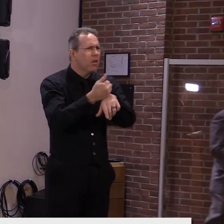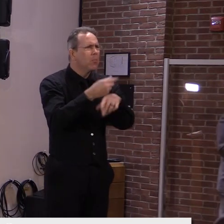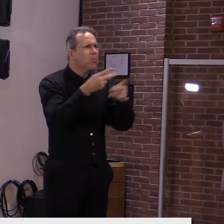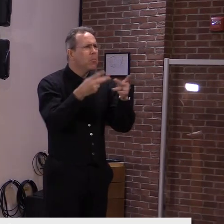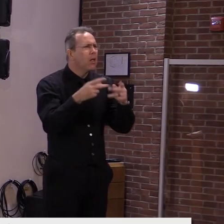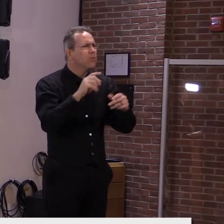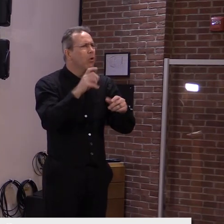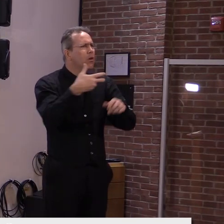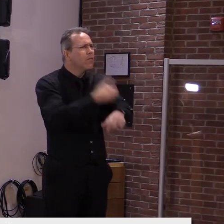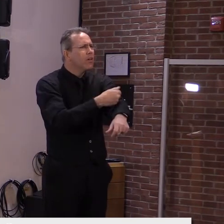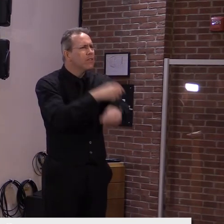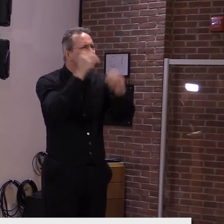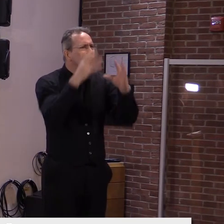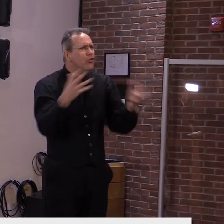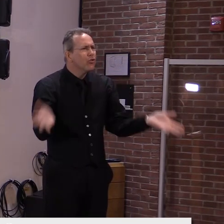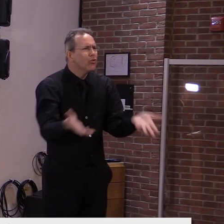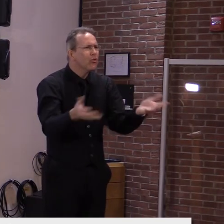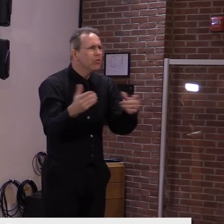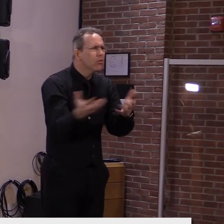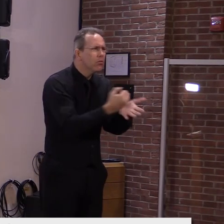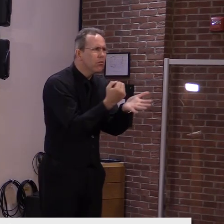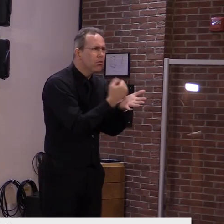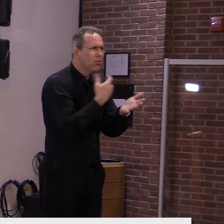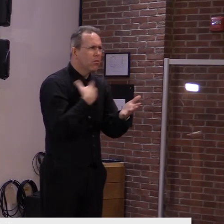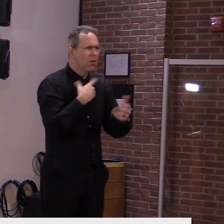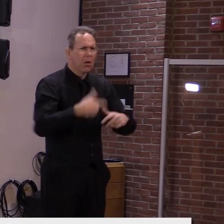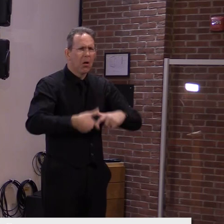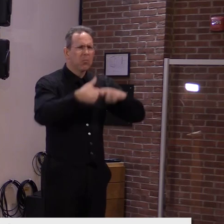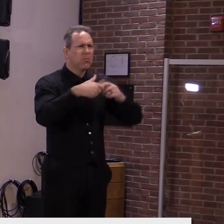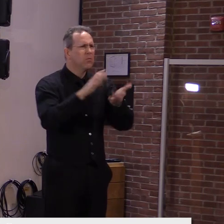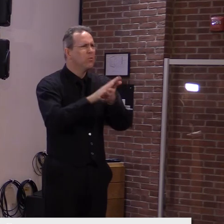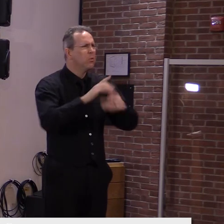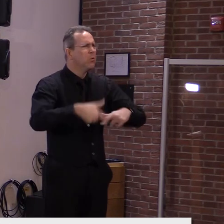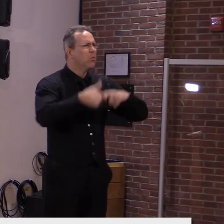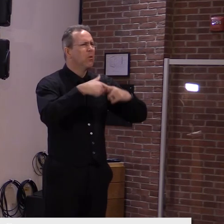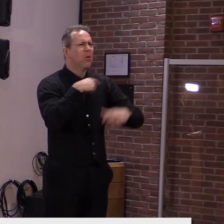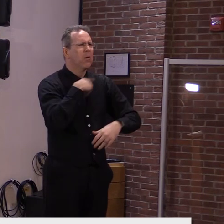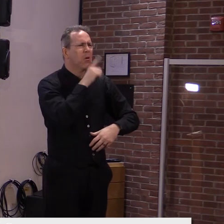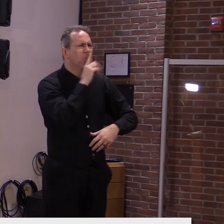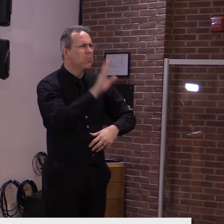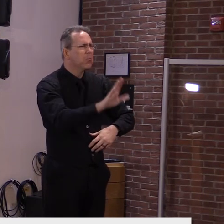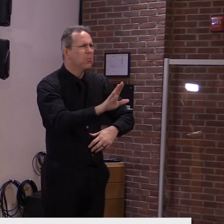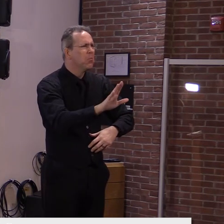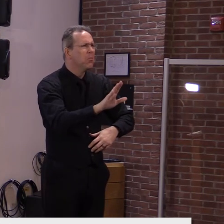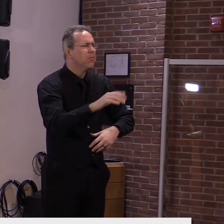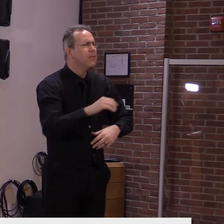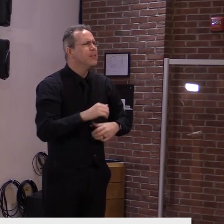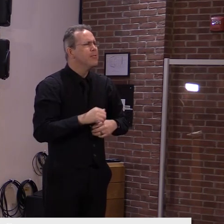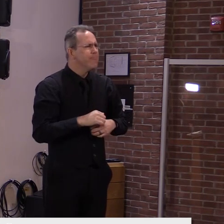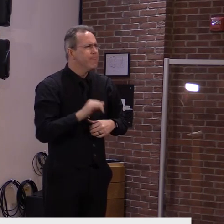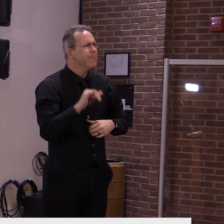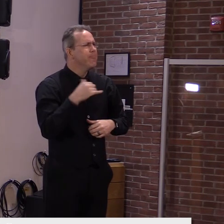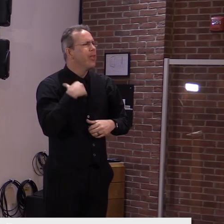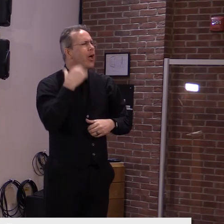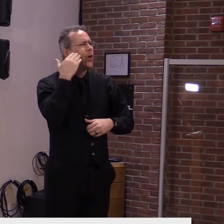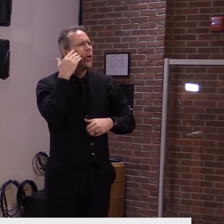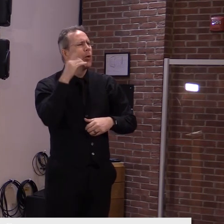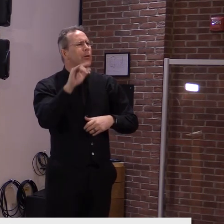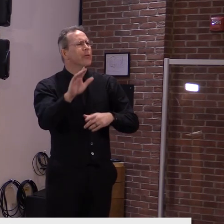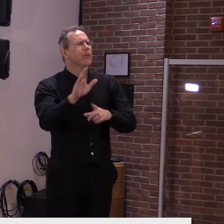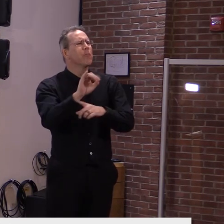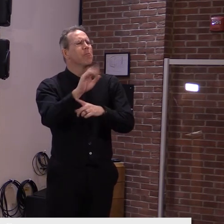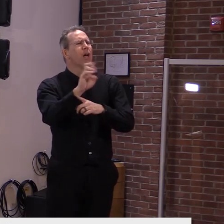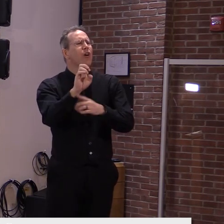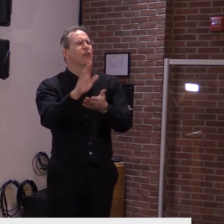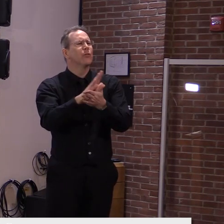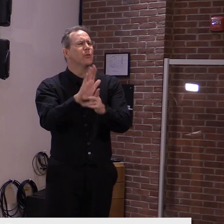not disrupt school operations to the greatest extent possible. I do know with some familiarity with the Barrie staffing. Their staff travel from